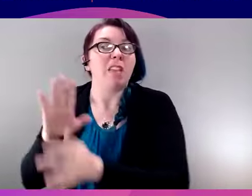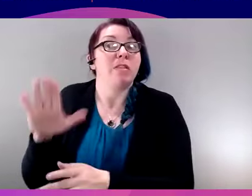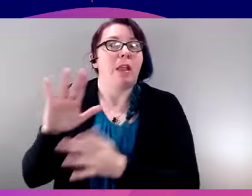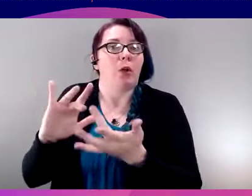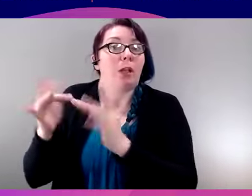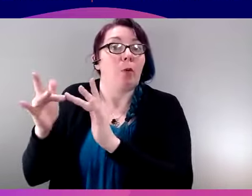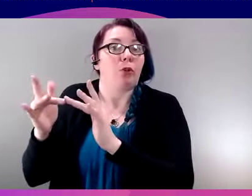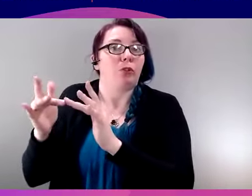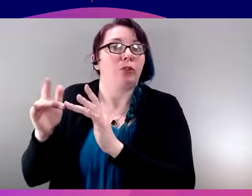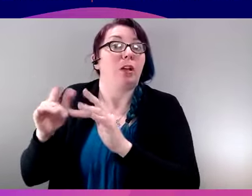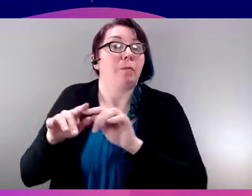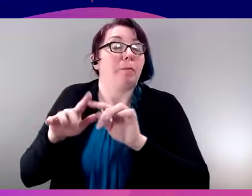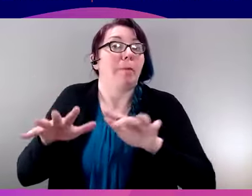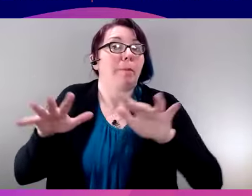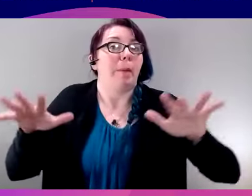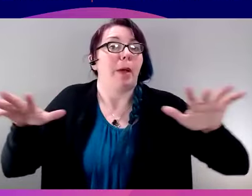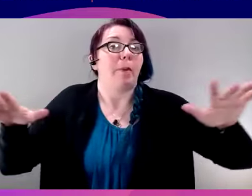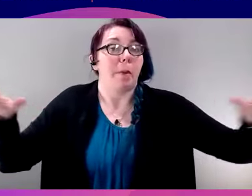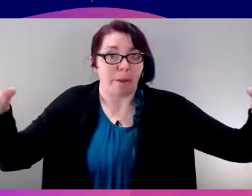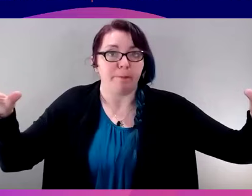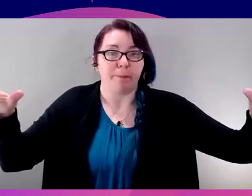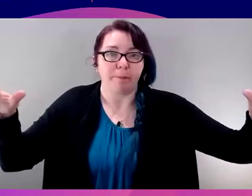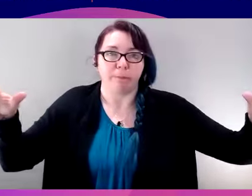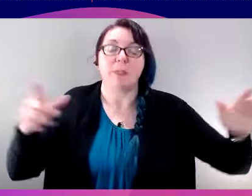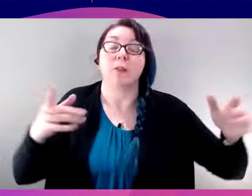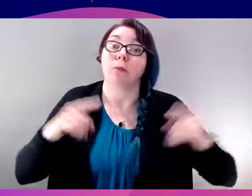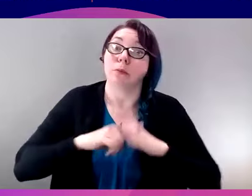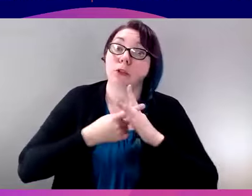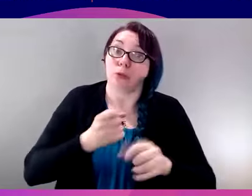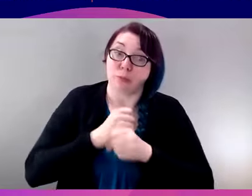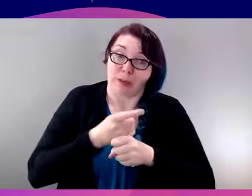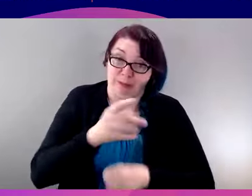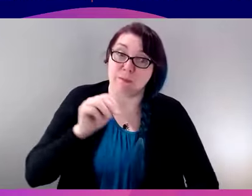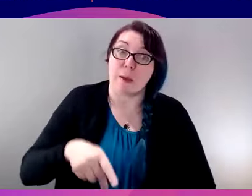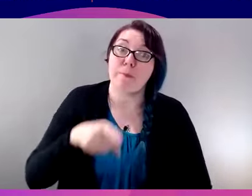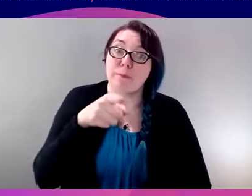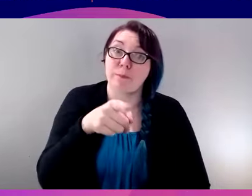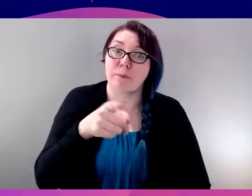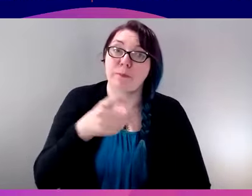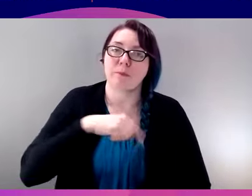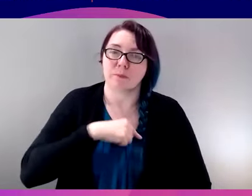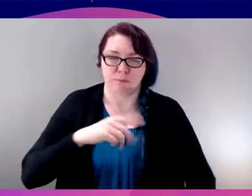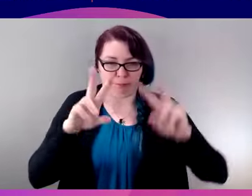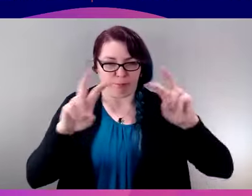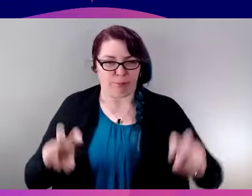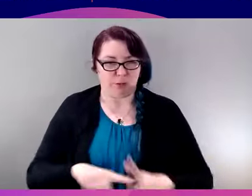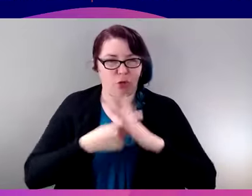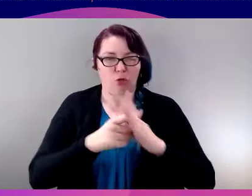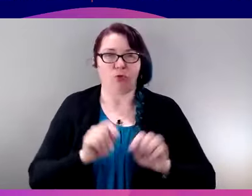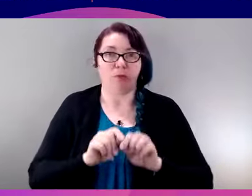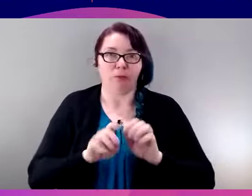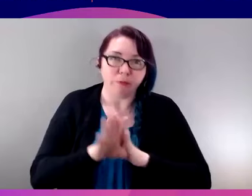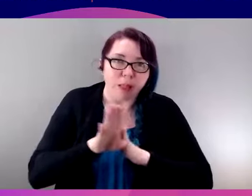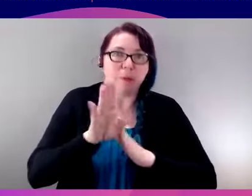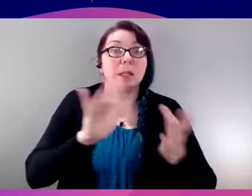prioritization, and that allowed us to create an initial map of gender-based violence survivors with animals networks and